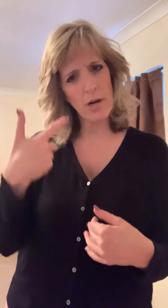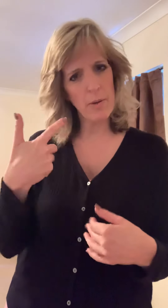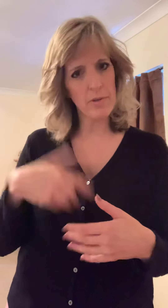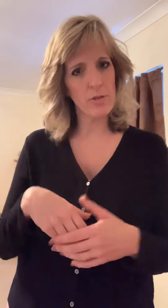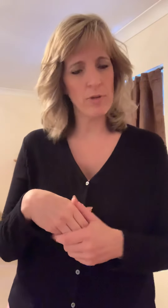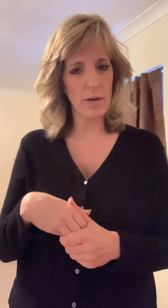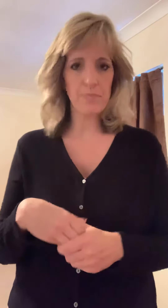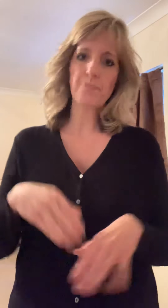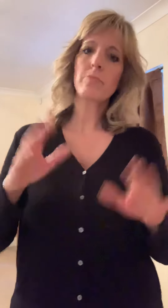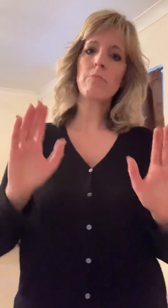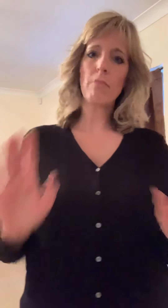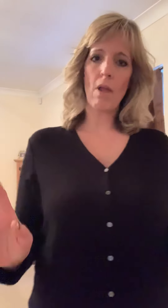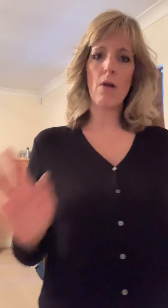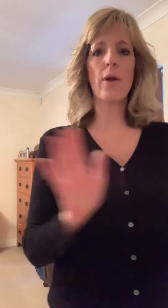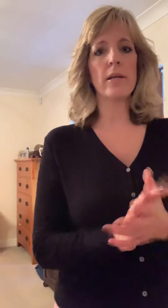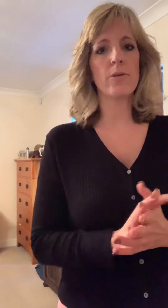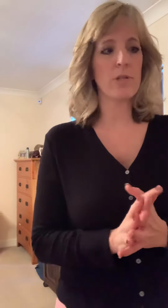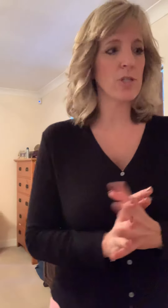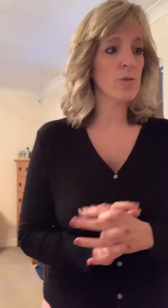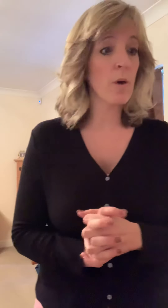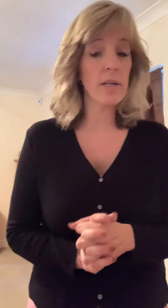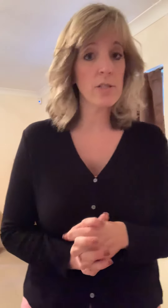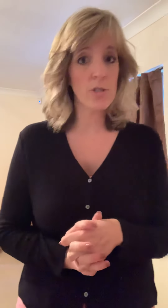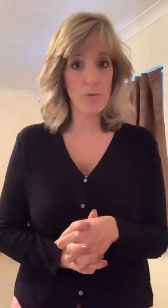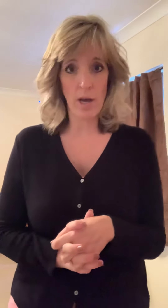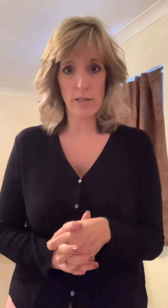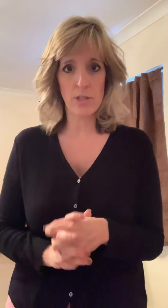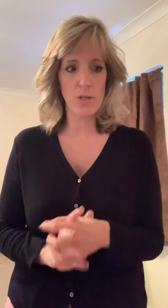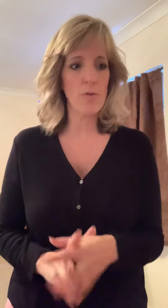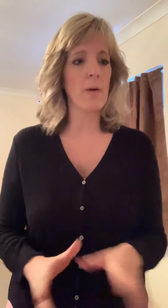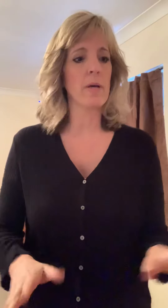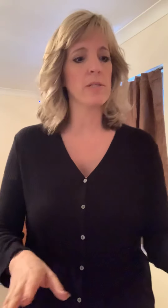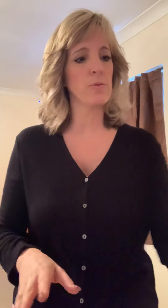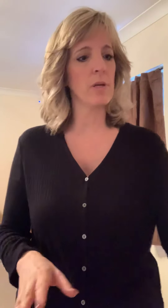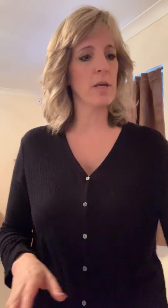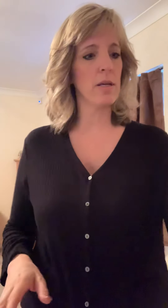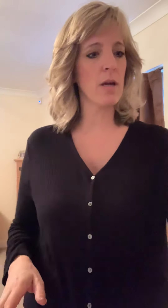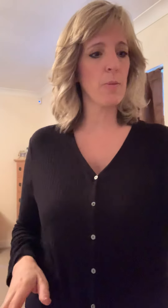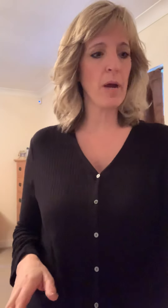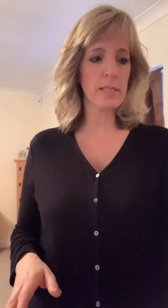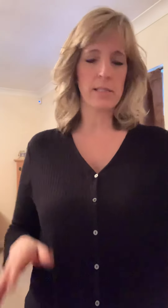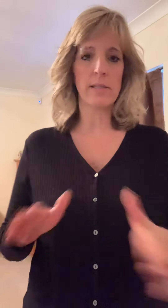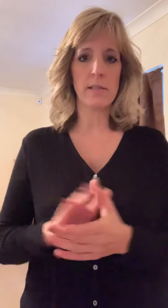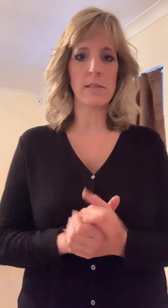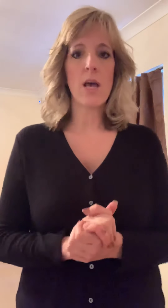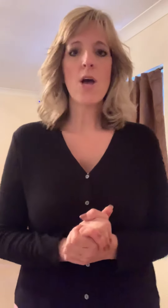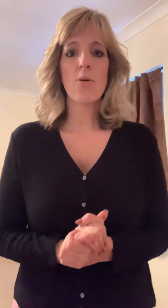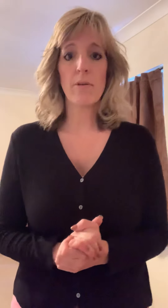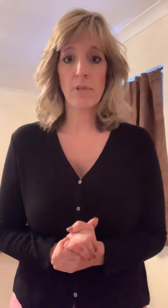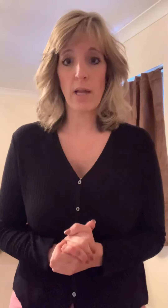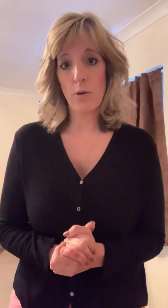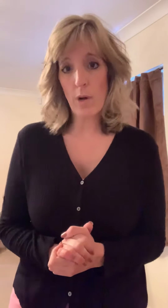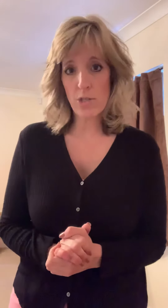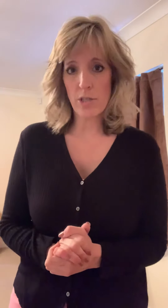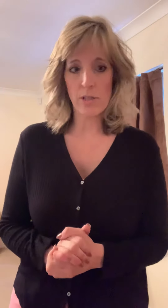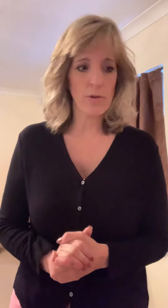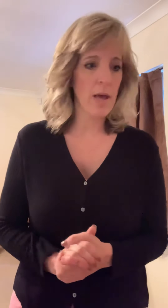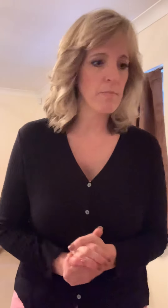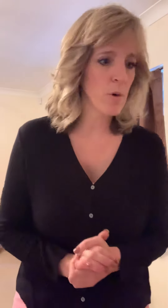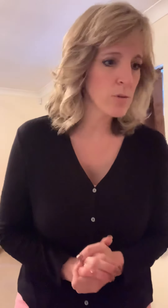eyebrows go down. Okay, so I just wanted you guys to know that because in our practice sentences, we have a lot of questions, okay? Most of